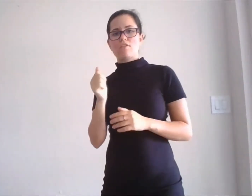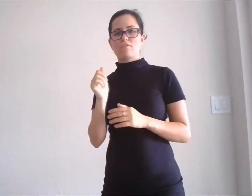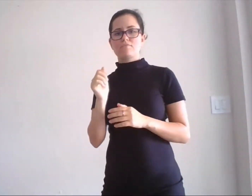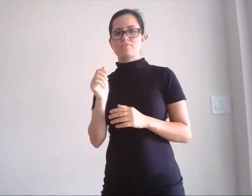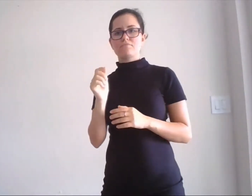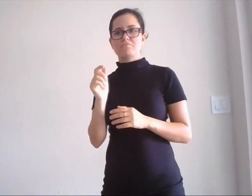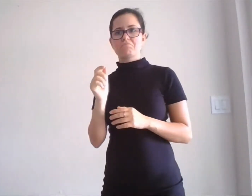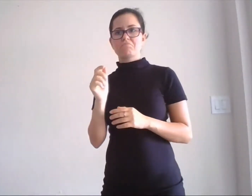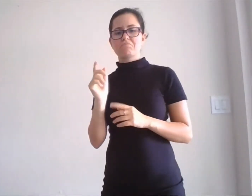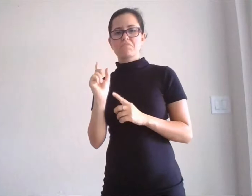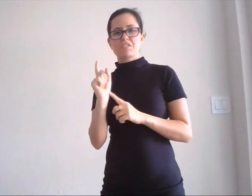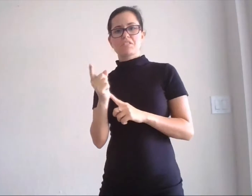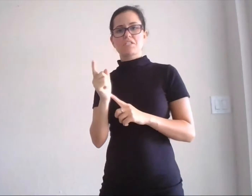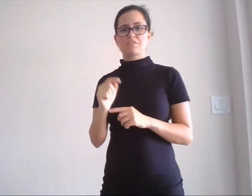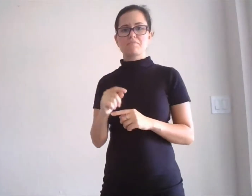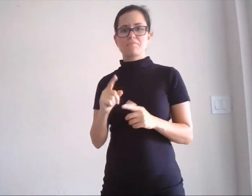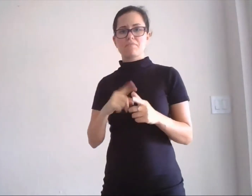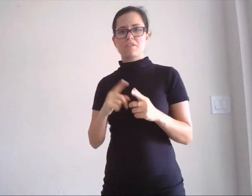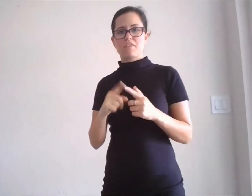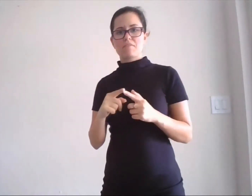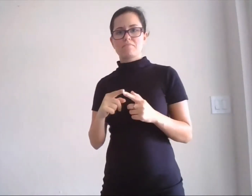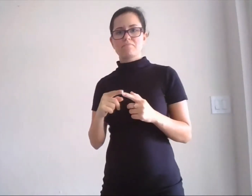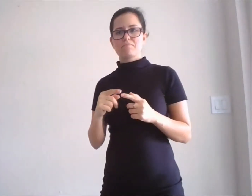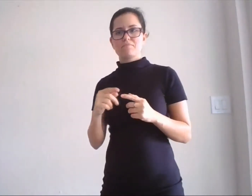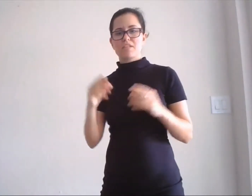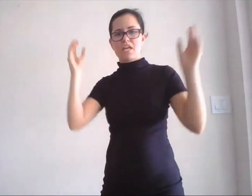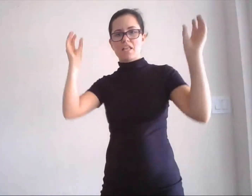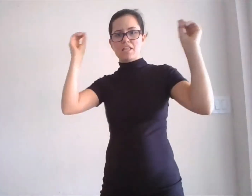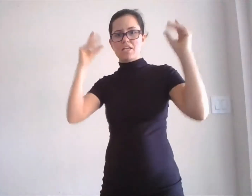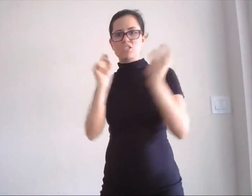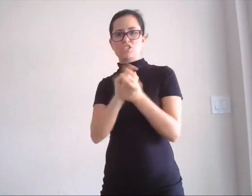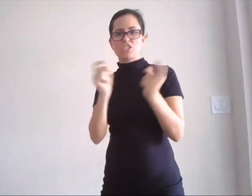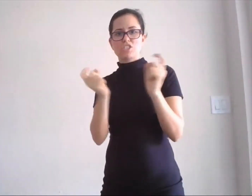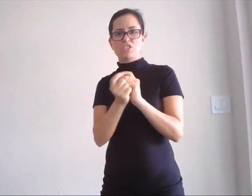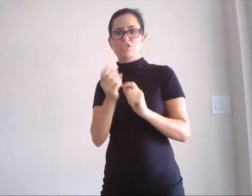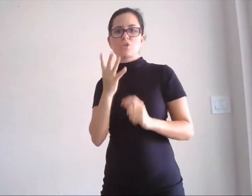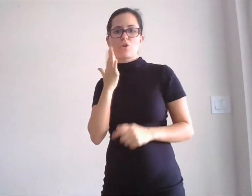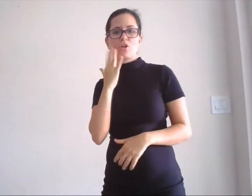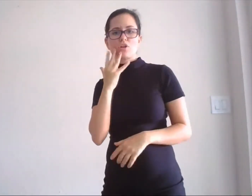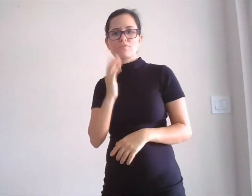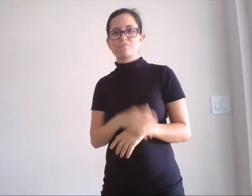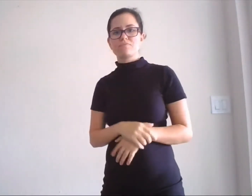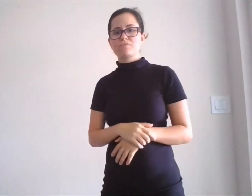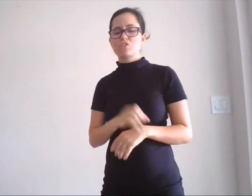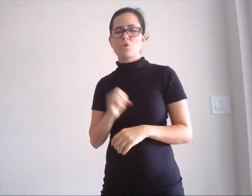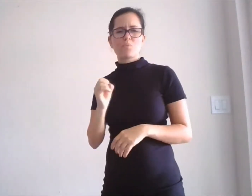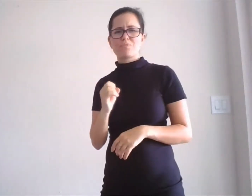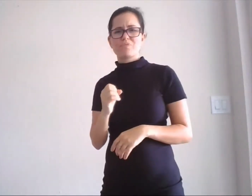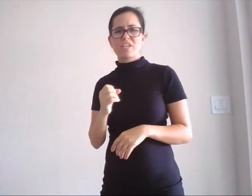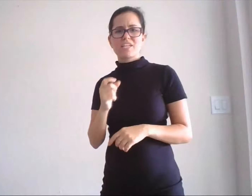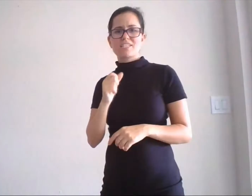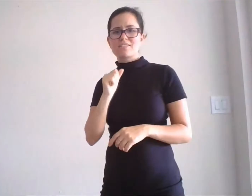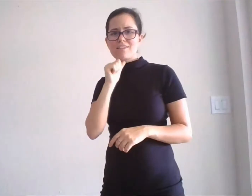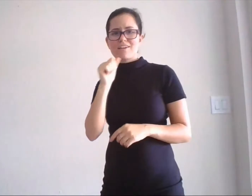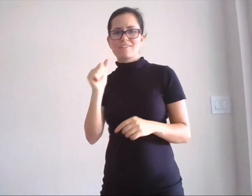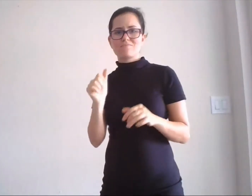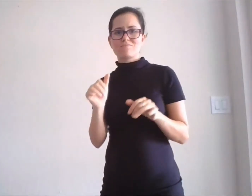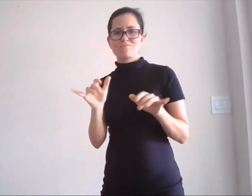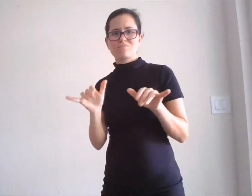commercial, they would be pitching this, and then after, well, we're going to have to put a note on the screen that said, edited